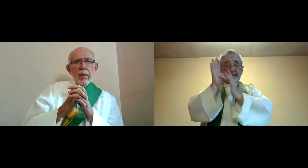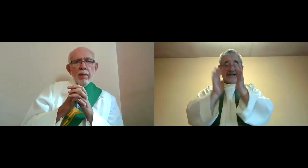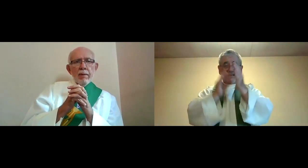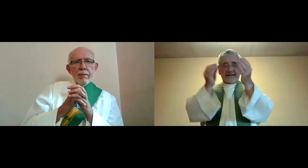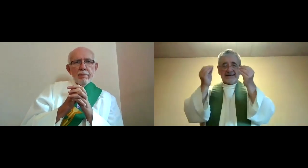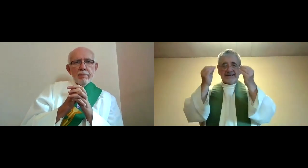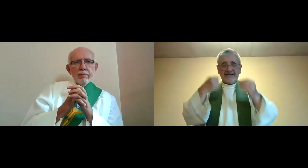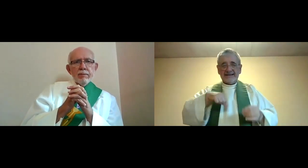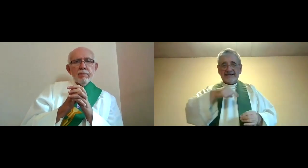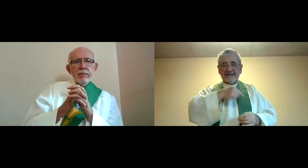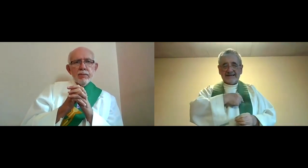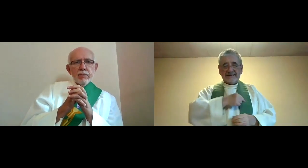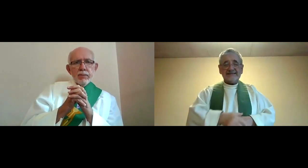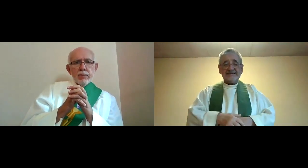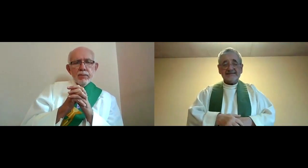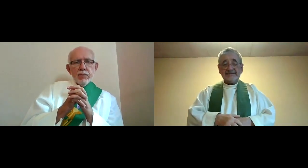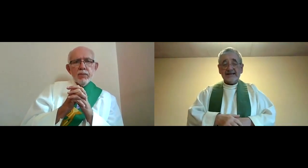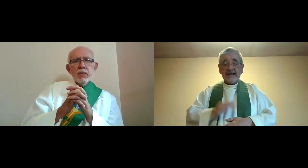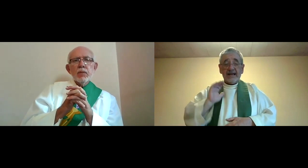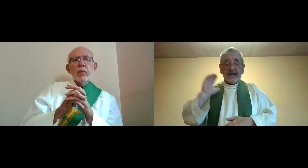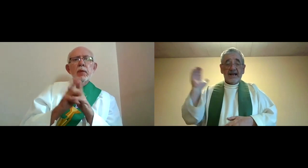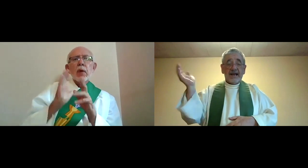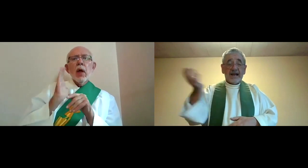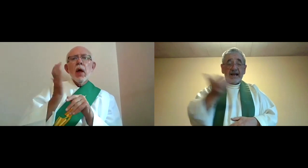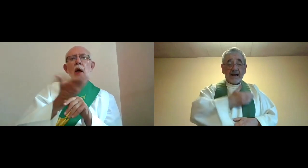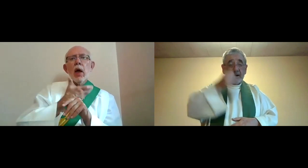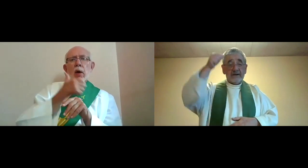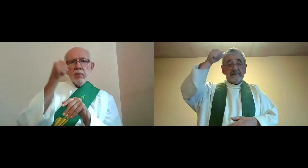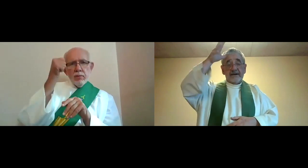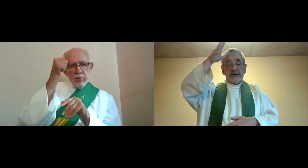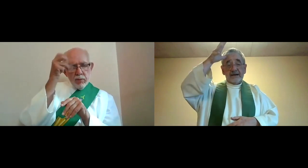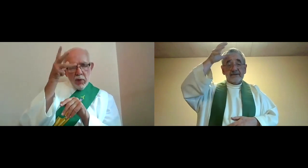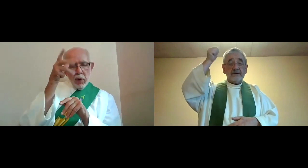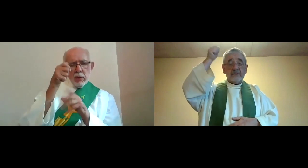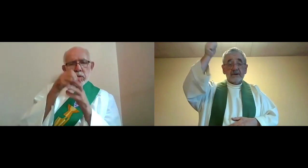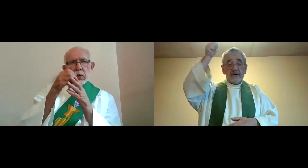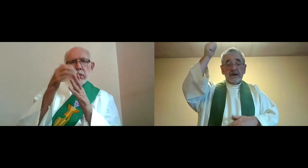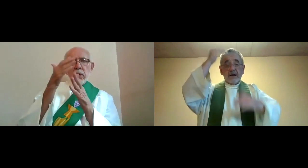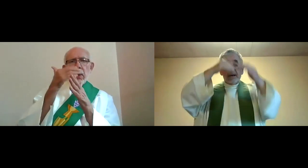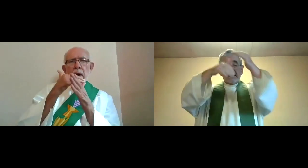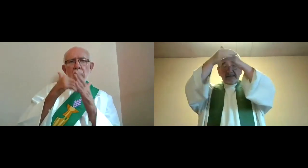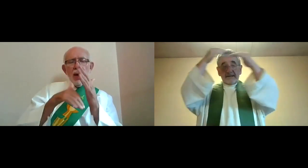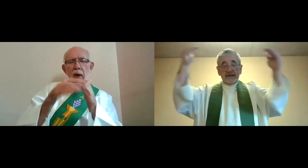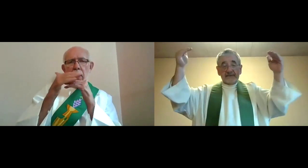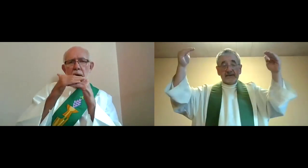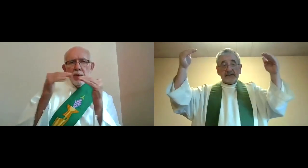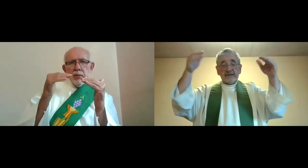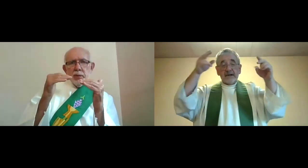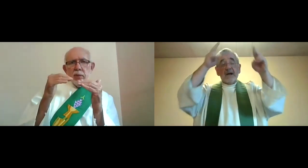Now let us pray in the way that our Savior, Lord Jesus Christ, has taught us. Our Father, who art in